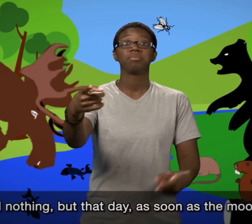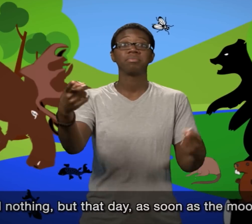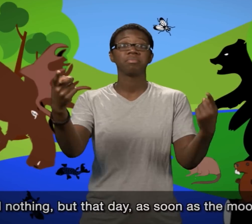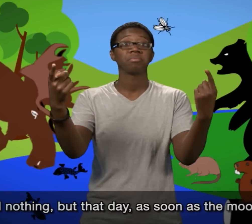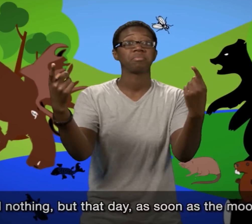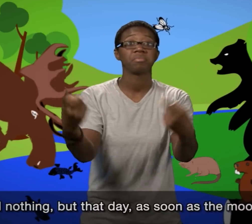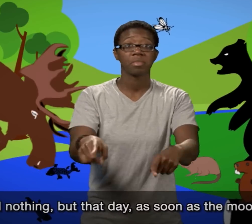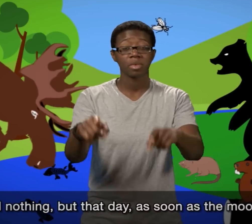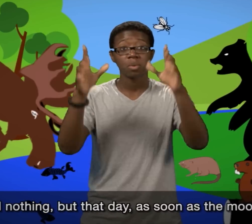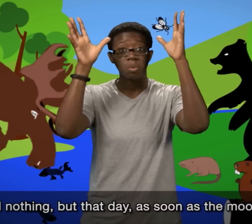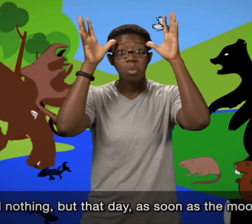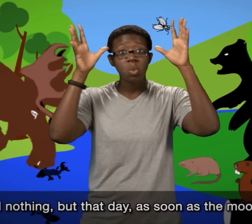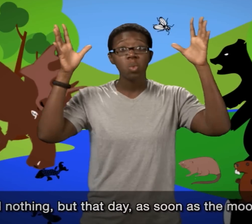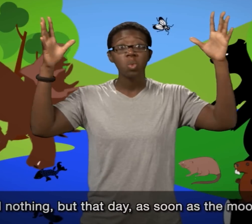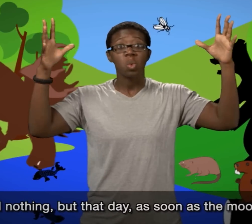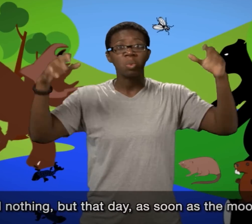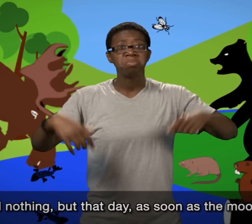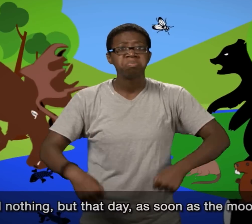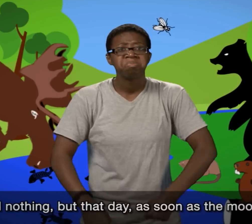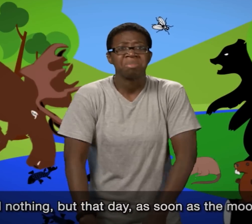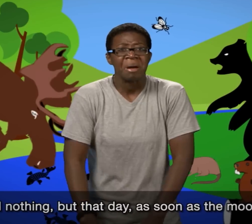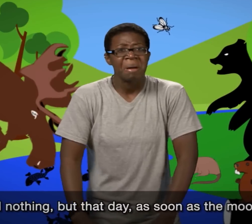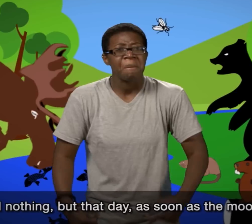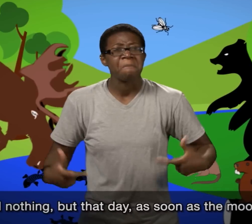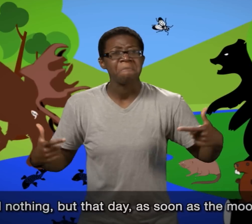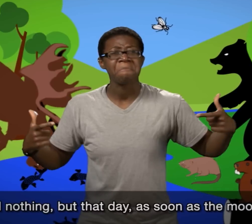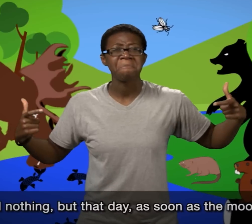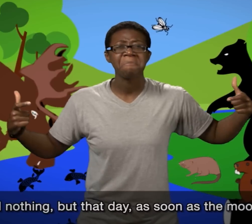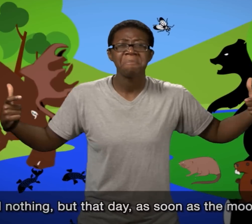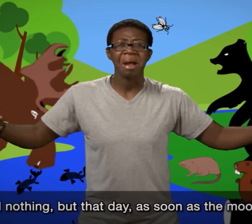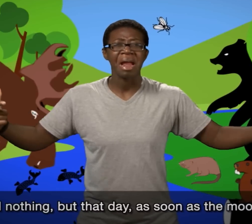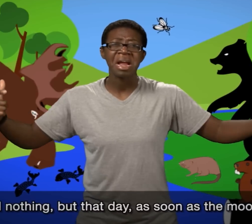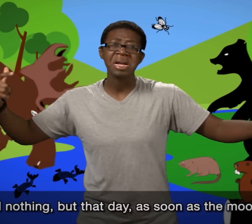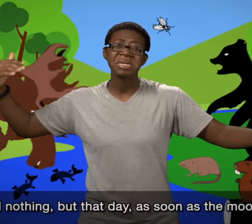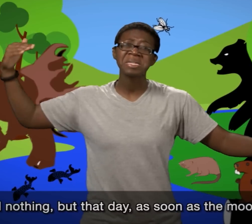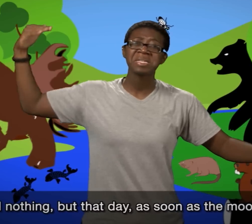The fly said nothing, but that day, as soon as the moose appeared,